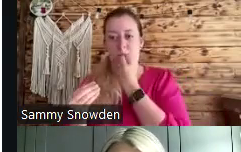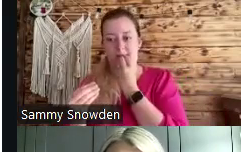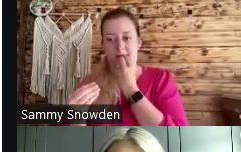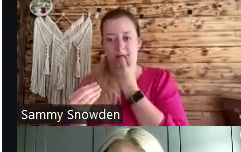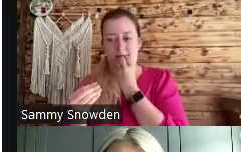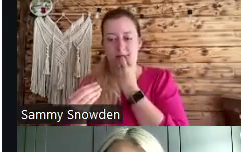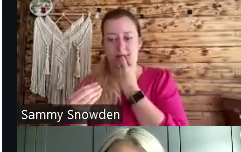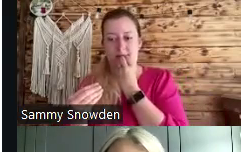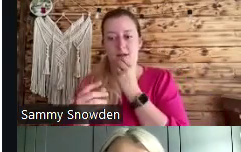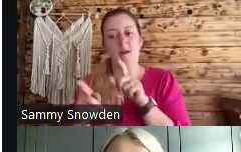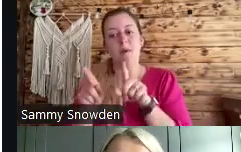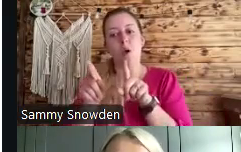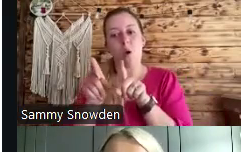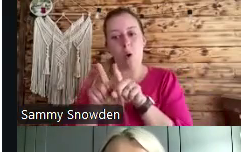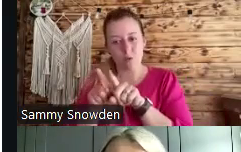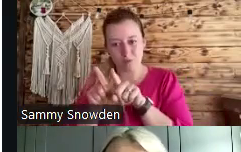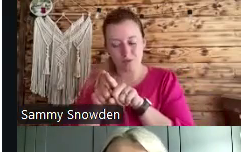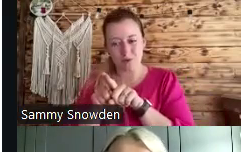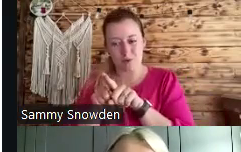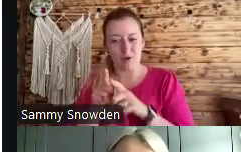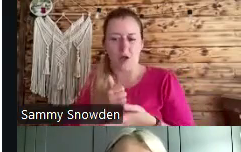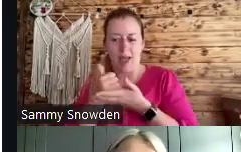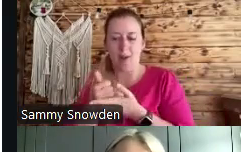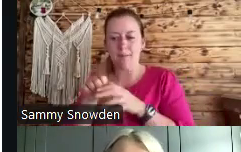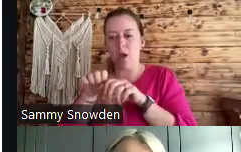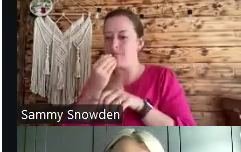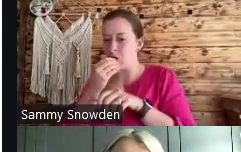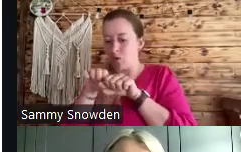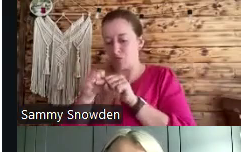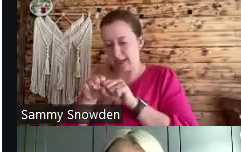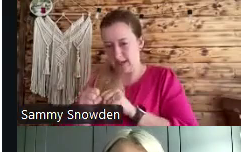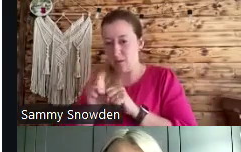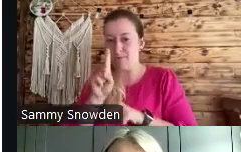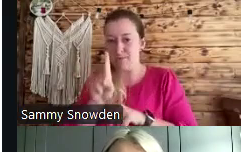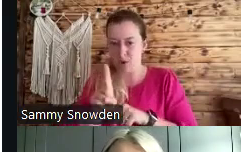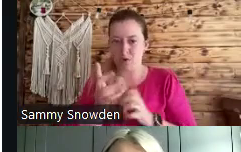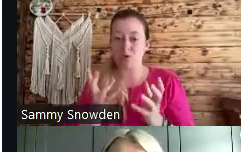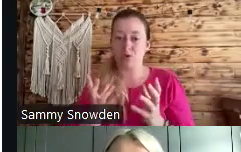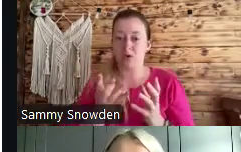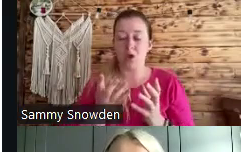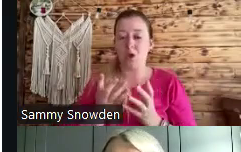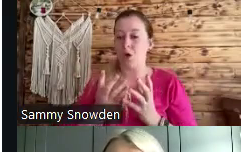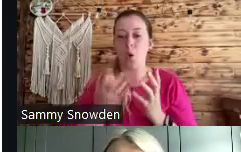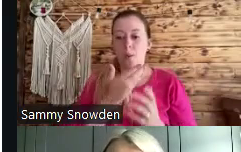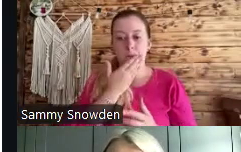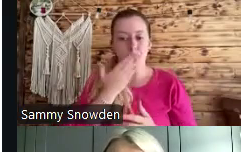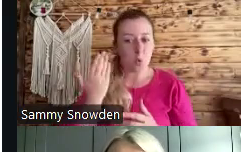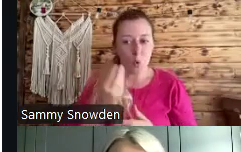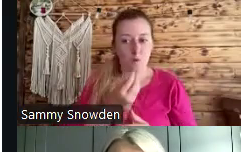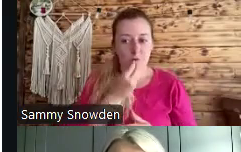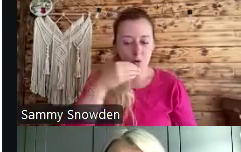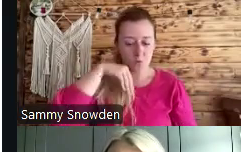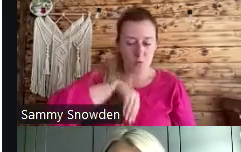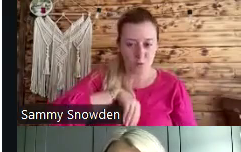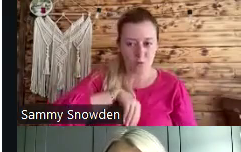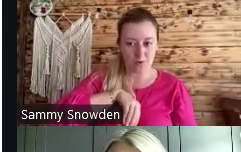need to rebuild. Let's say if you've got a leaky gut, it'll help to rebuild the intestinal lining. It is just absolutely, I can't stress